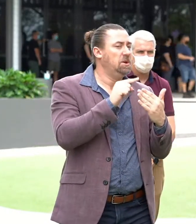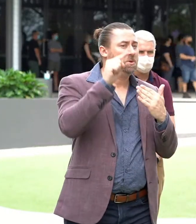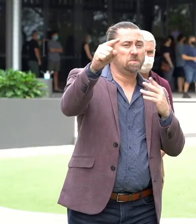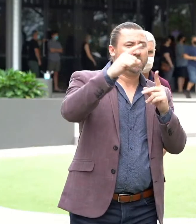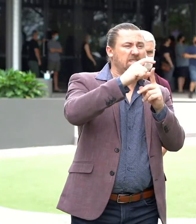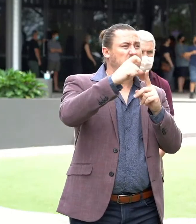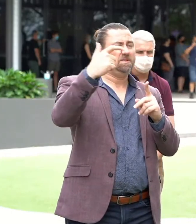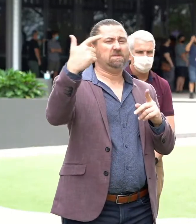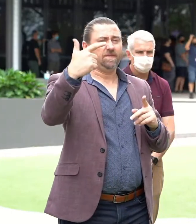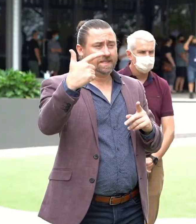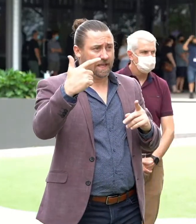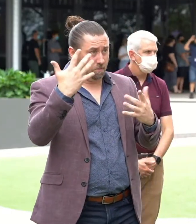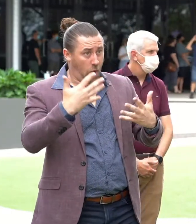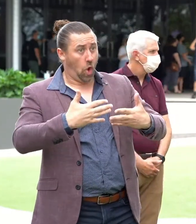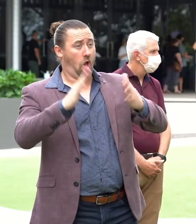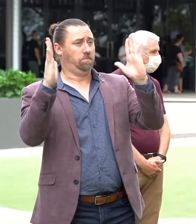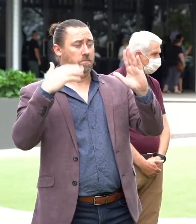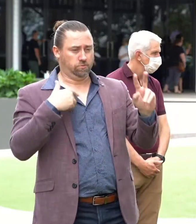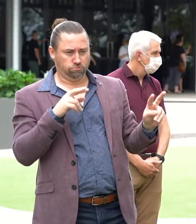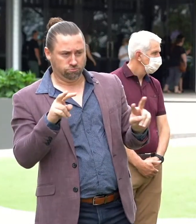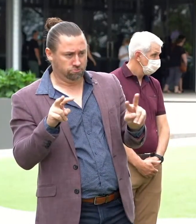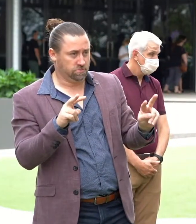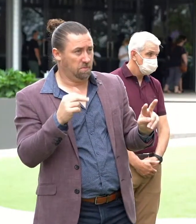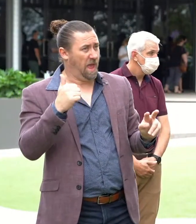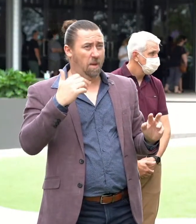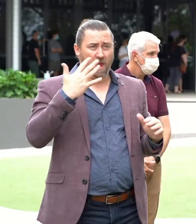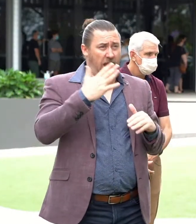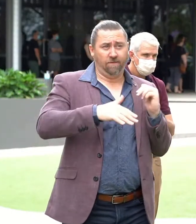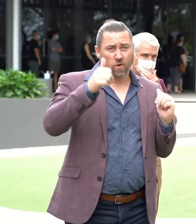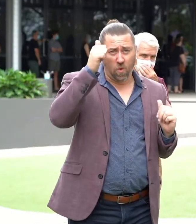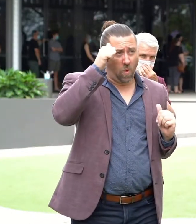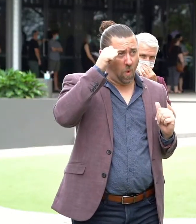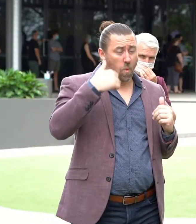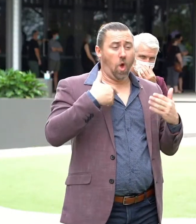have to titrate, move up and dial up and down the